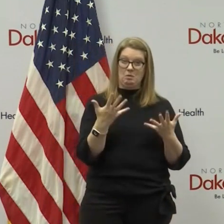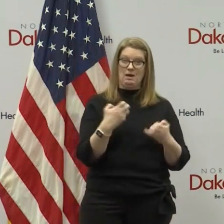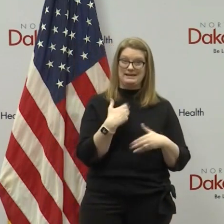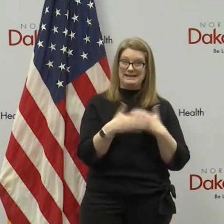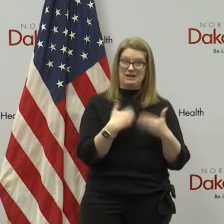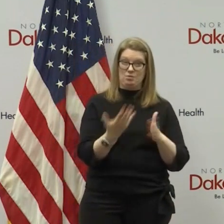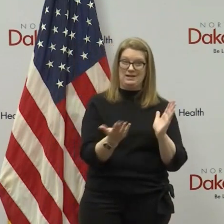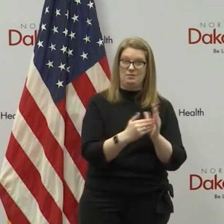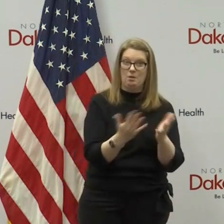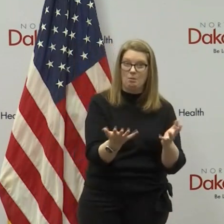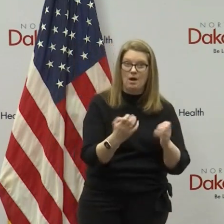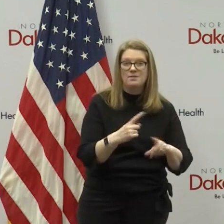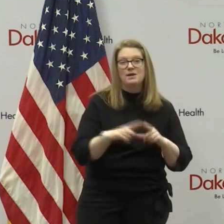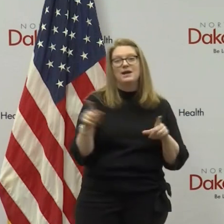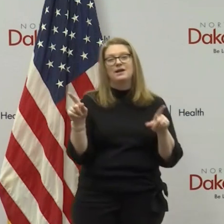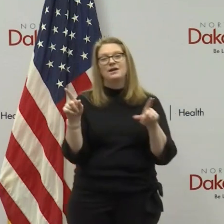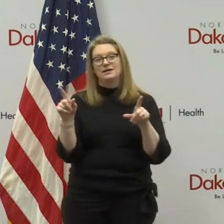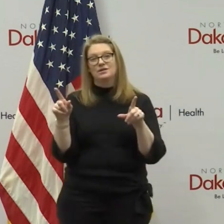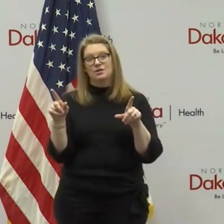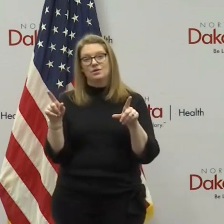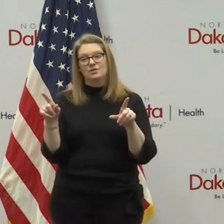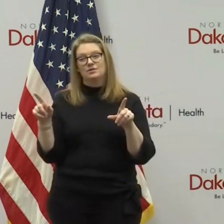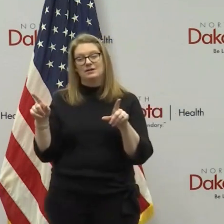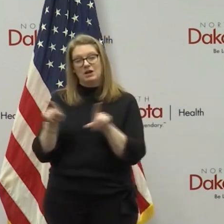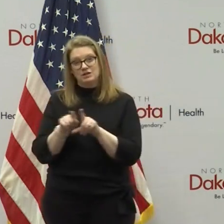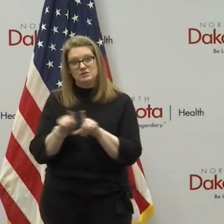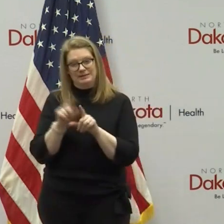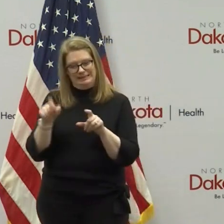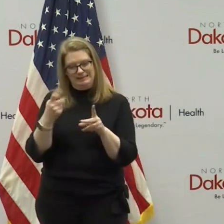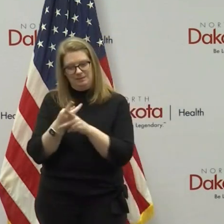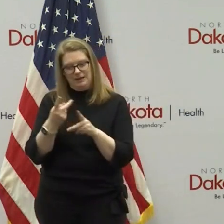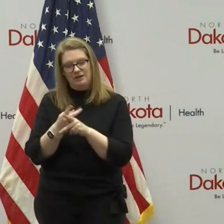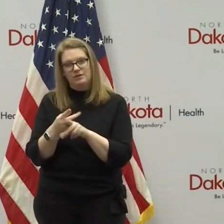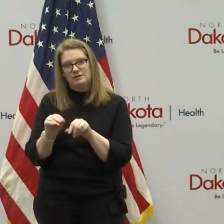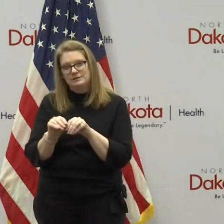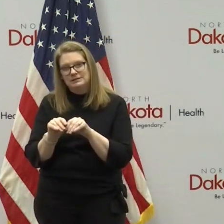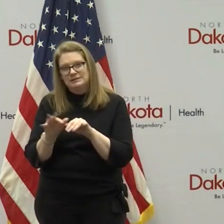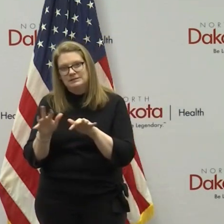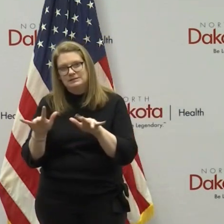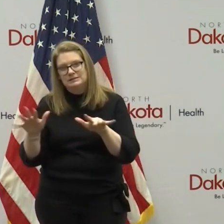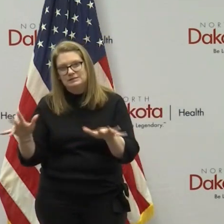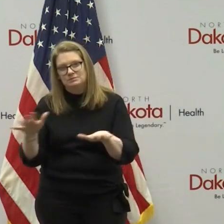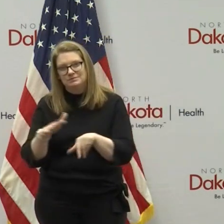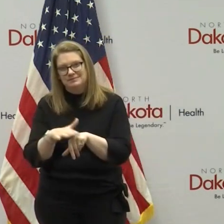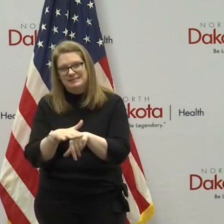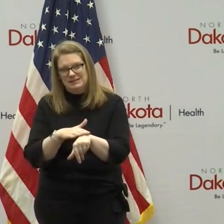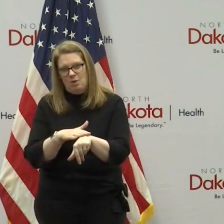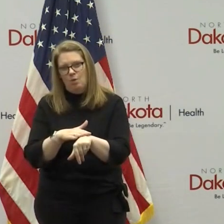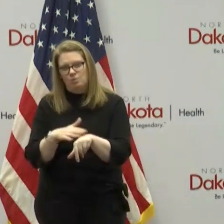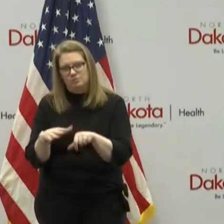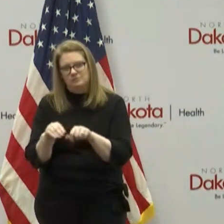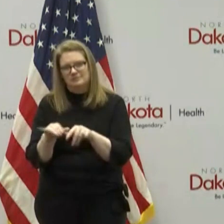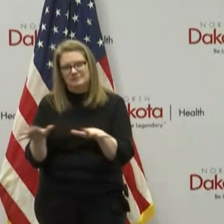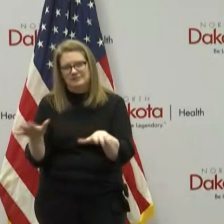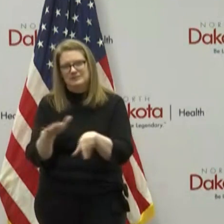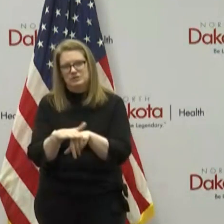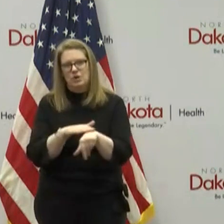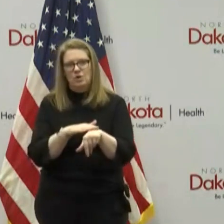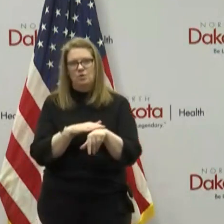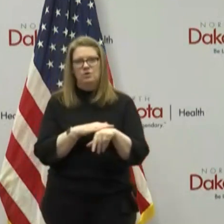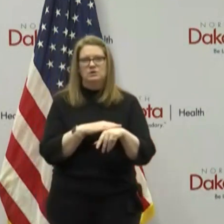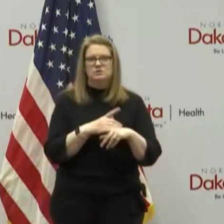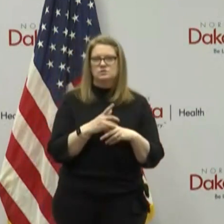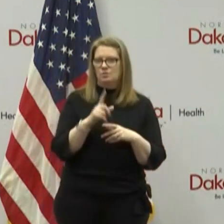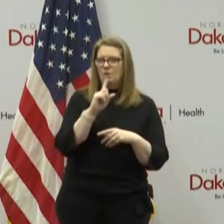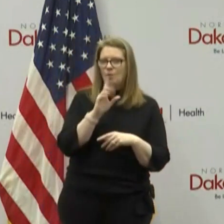also maintain the spread so that the spread of the virus stays below our available hospital capacity. It's like keeping those two curves apart from each